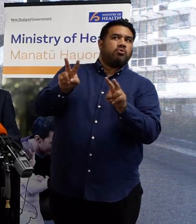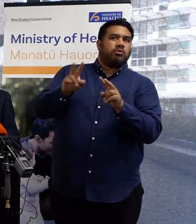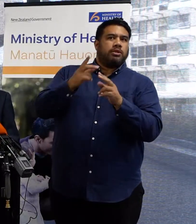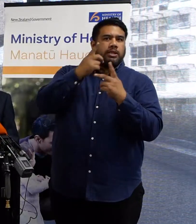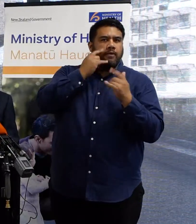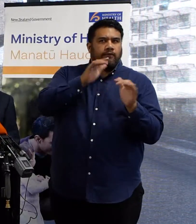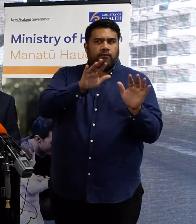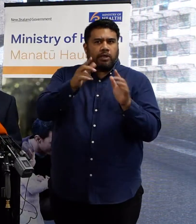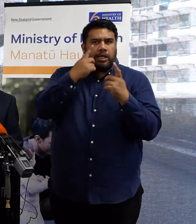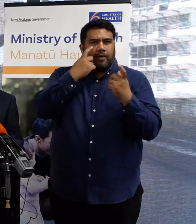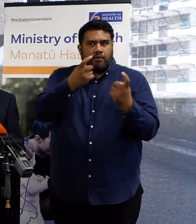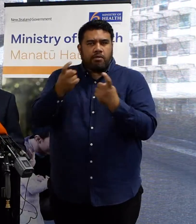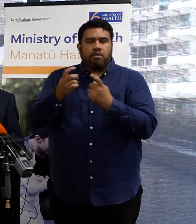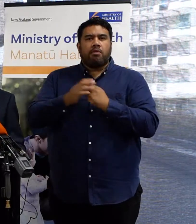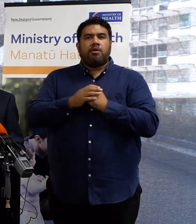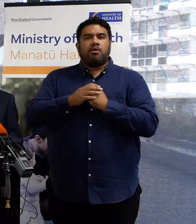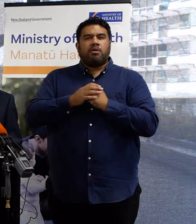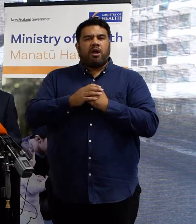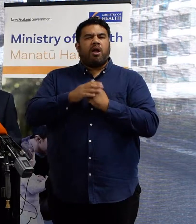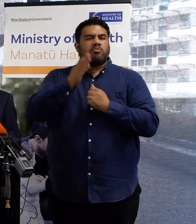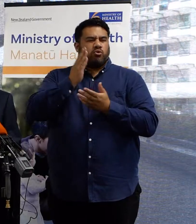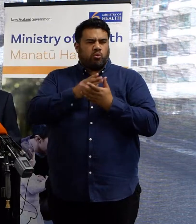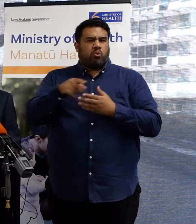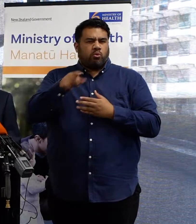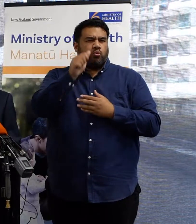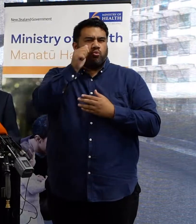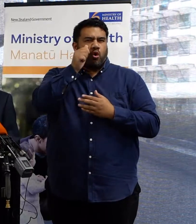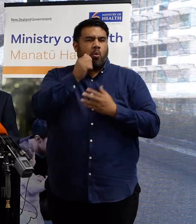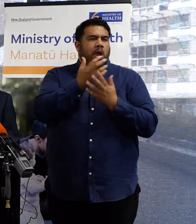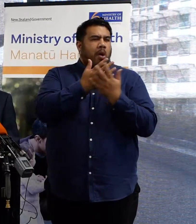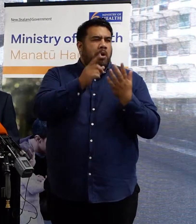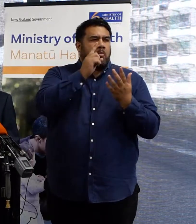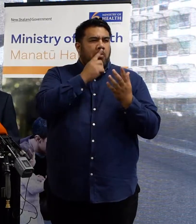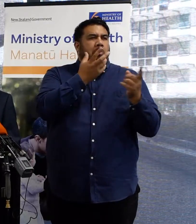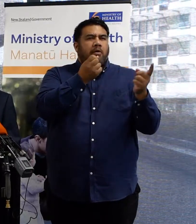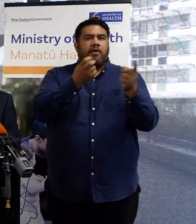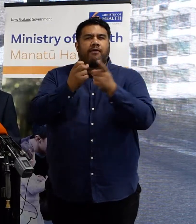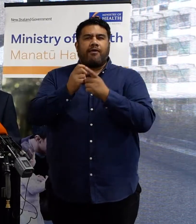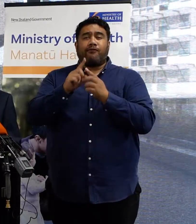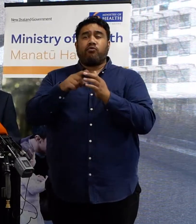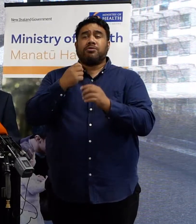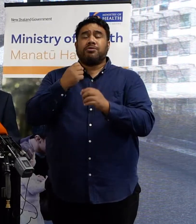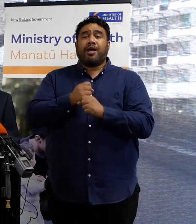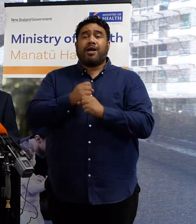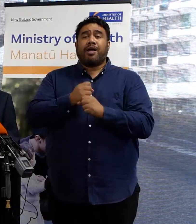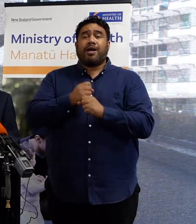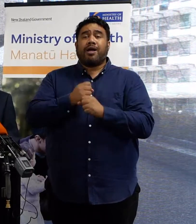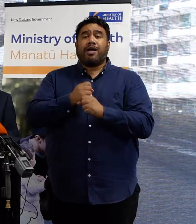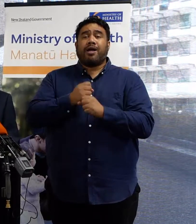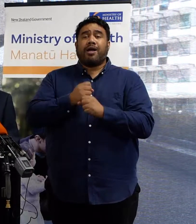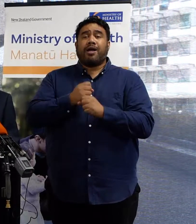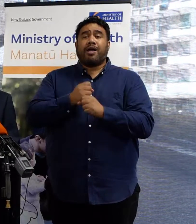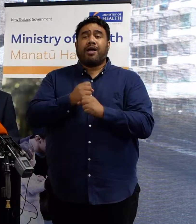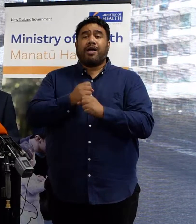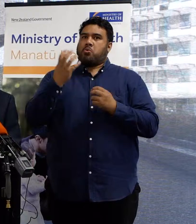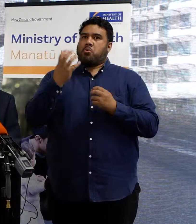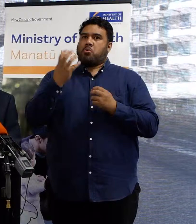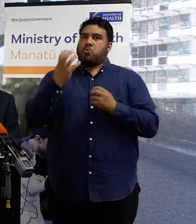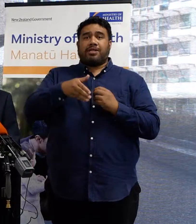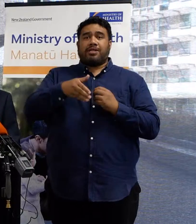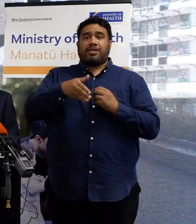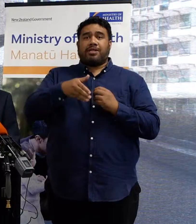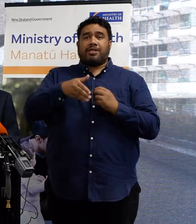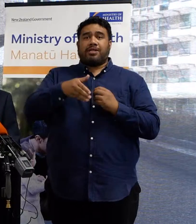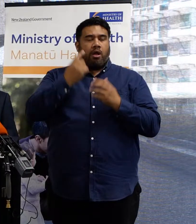globally. You will be familiar with the numbers, I'm sure, in particular, the big increase in the number of cases in